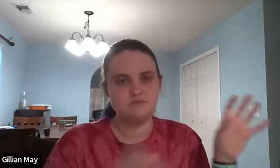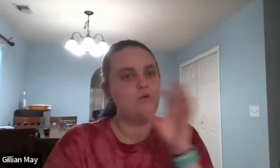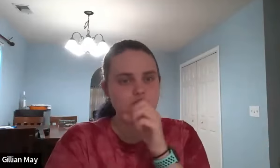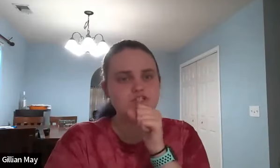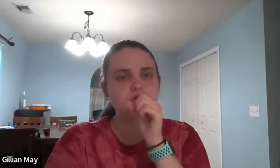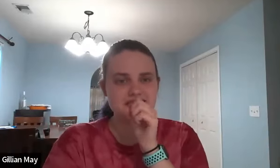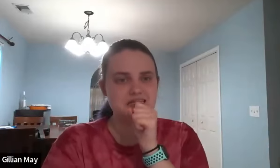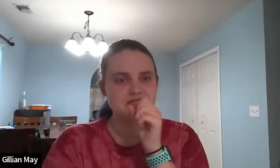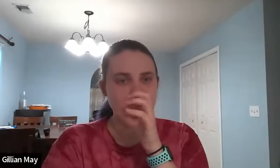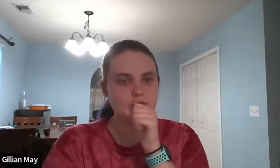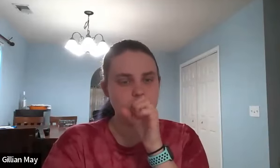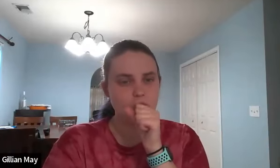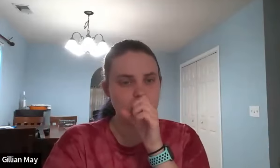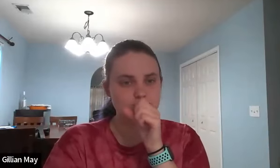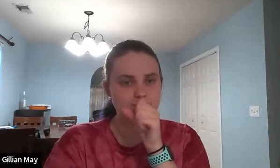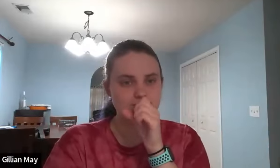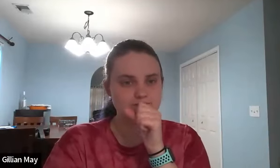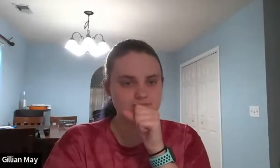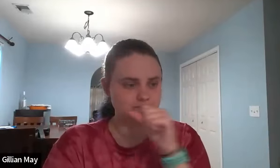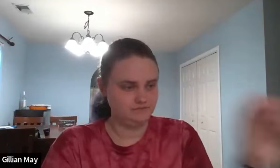But orange is one that stays the same for both.